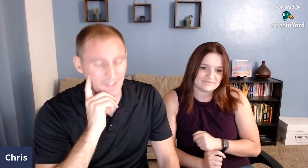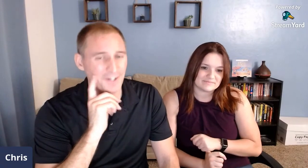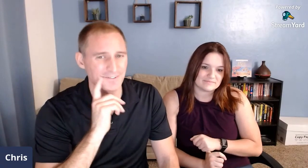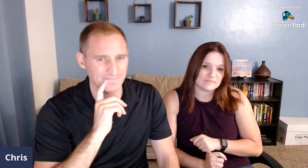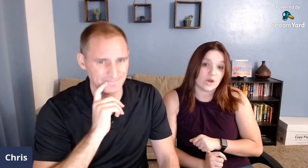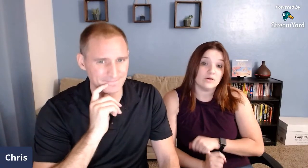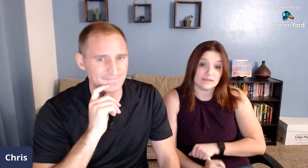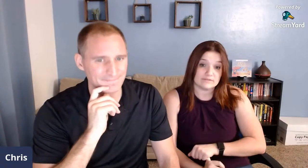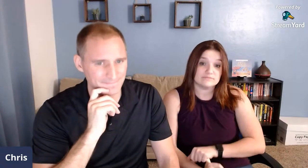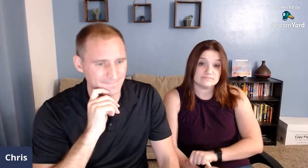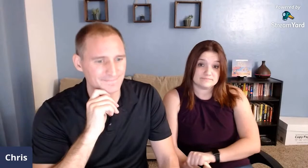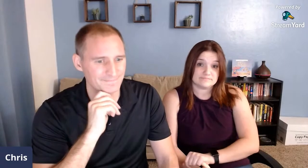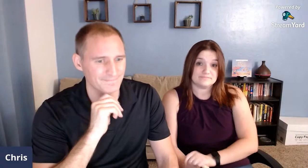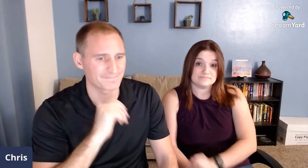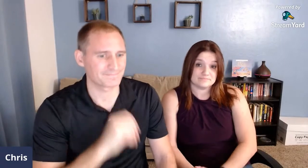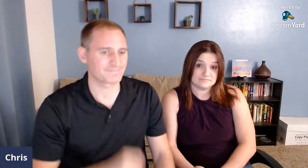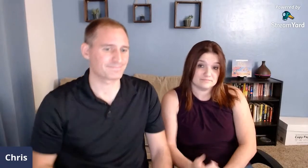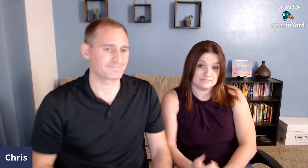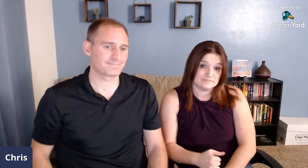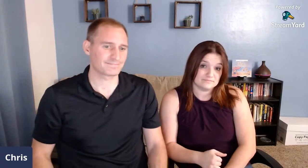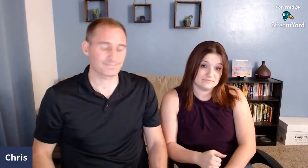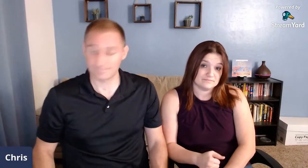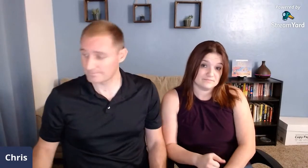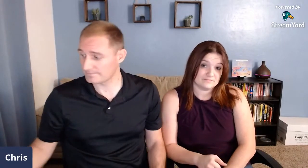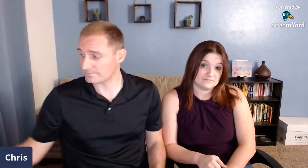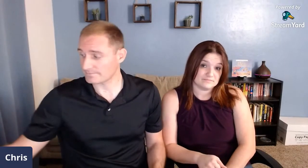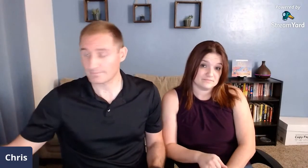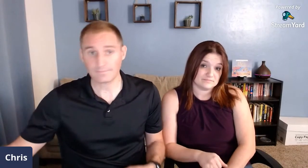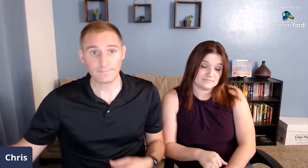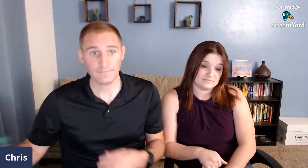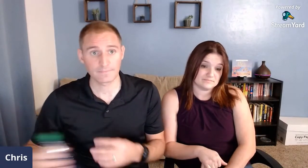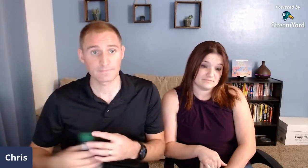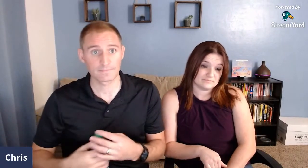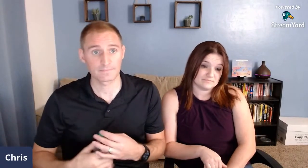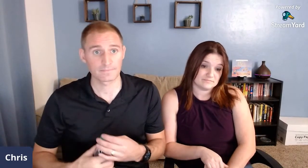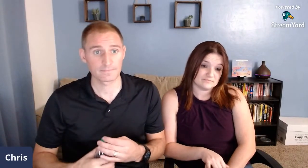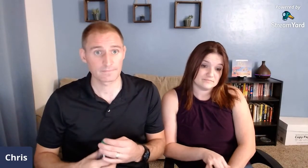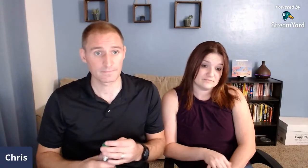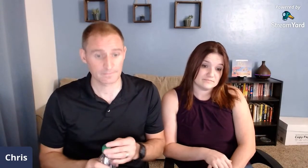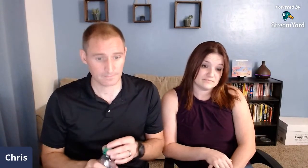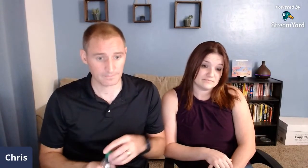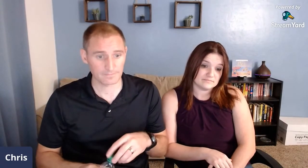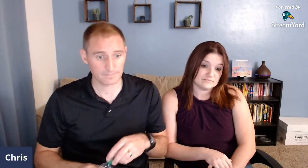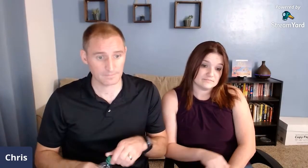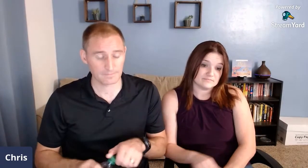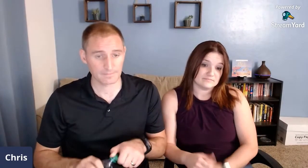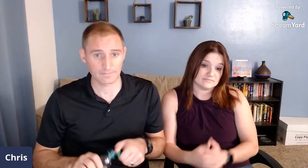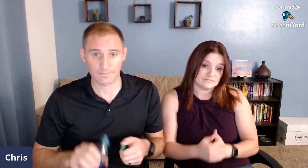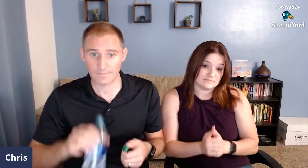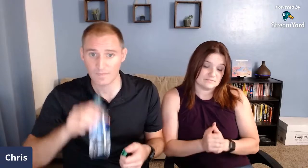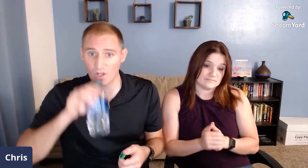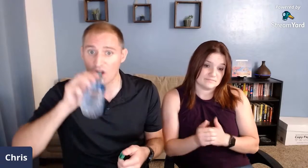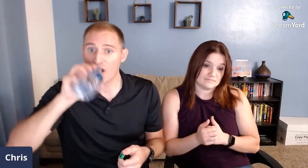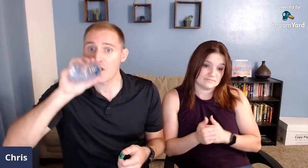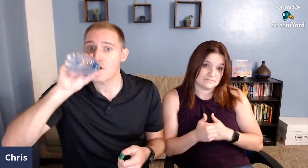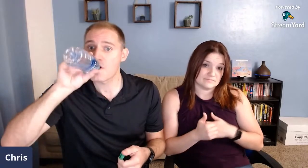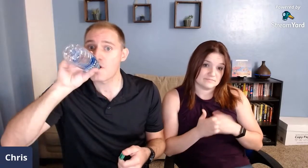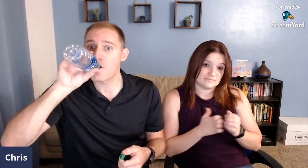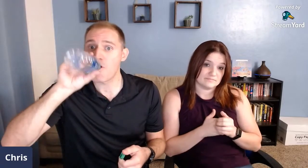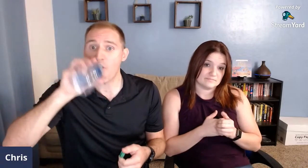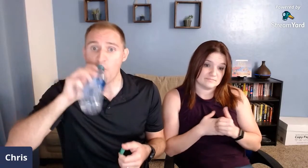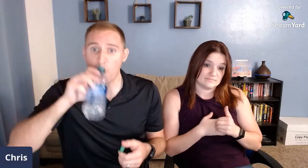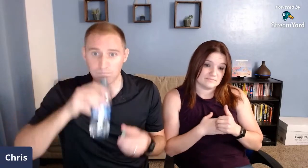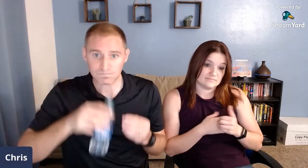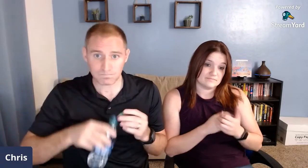exercises for signers. And in fact, one of my friends at age 40 became an interpreter, interpreted for about